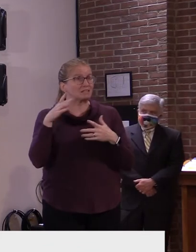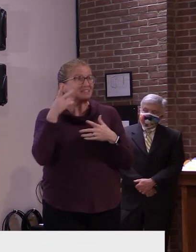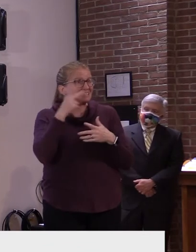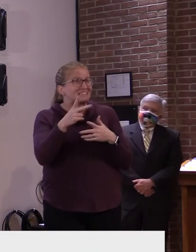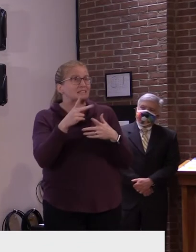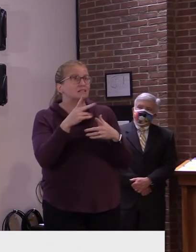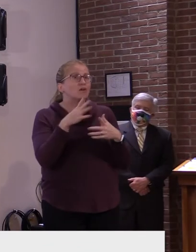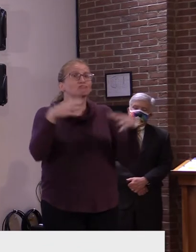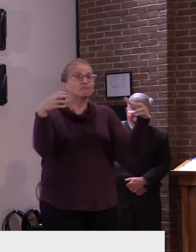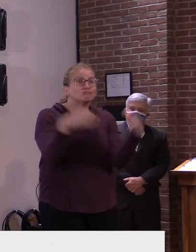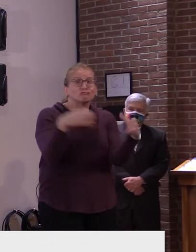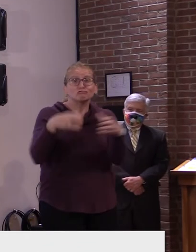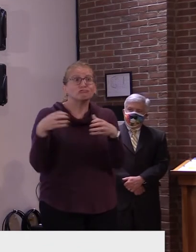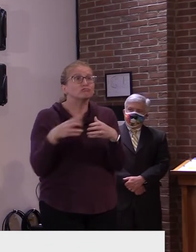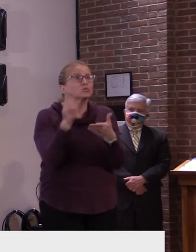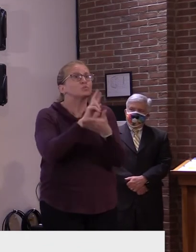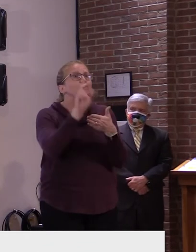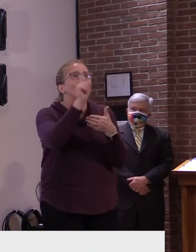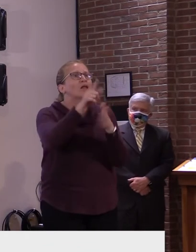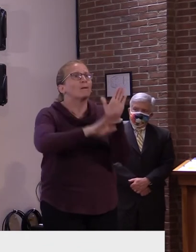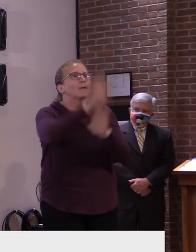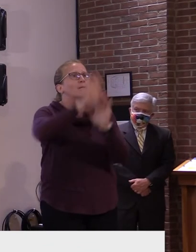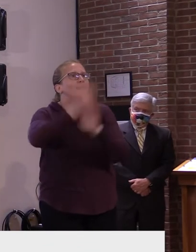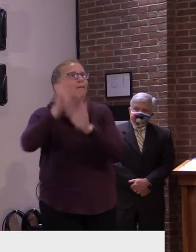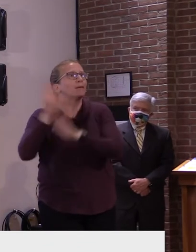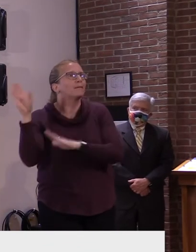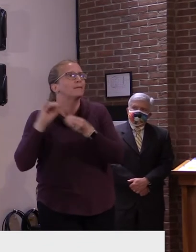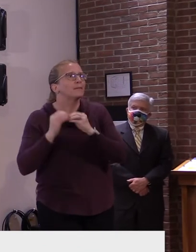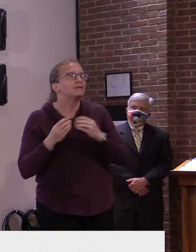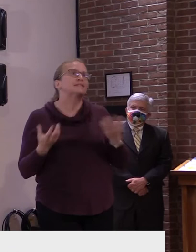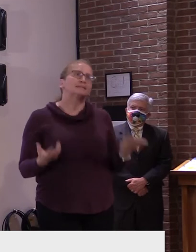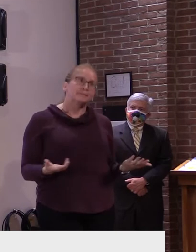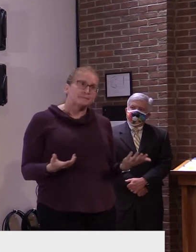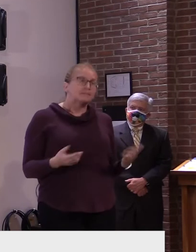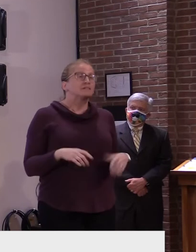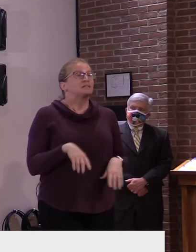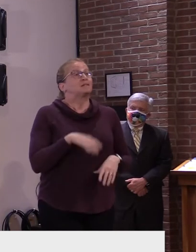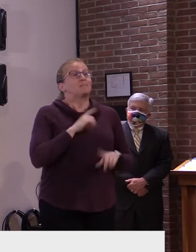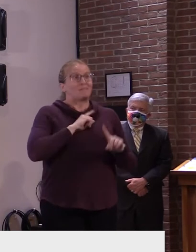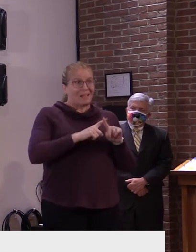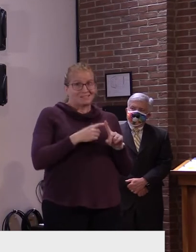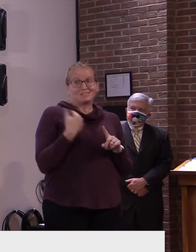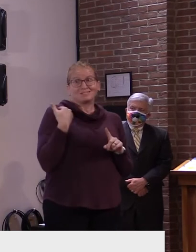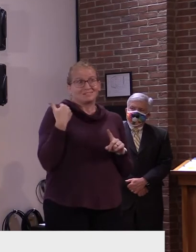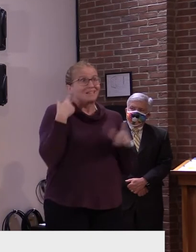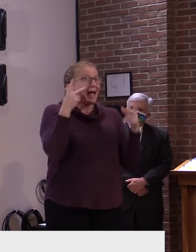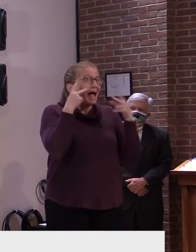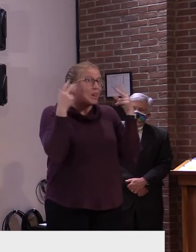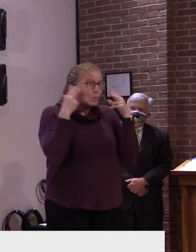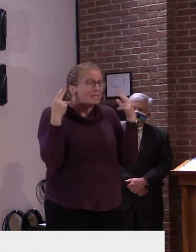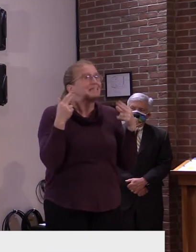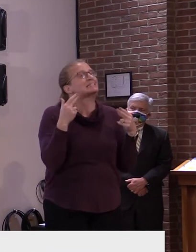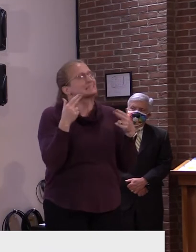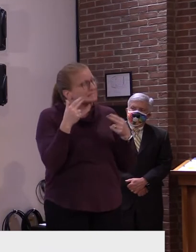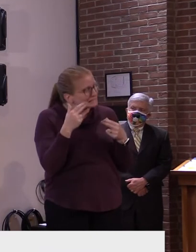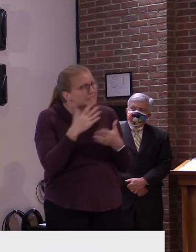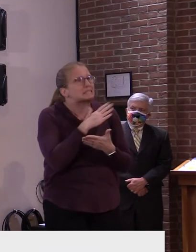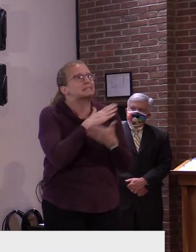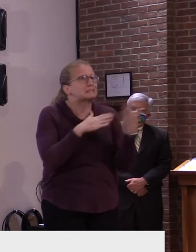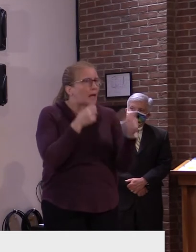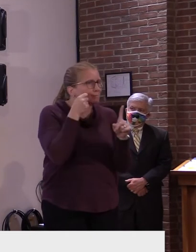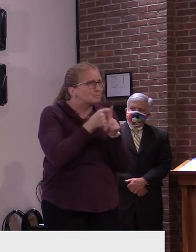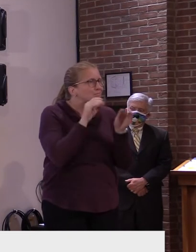also learn from a collection of halloween events that our contact tracers have been investigating and providing affected